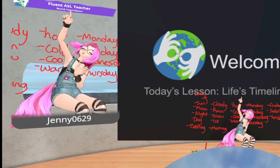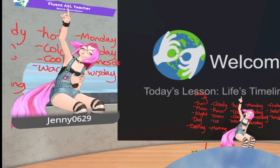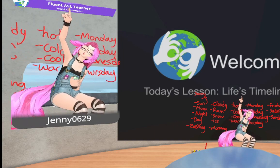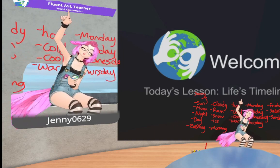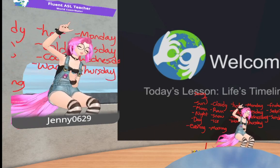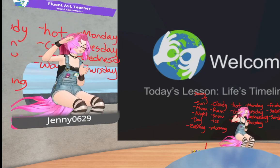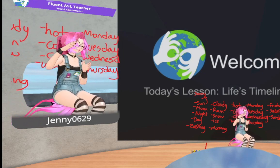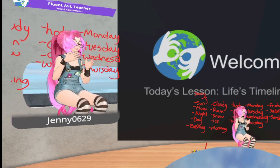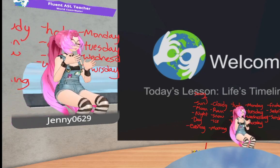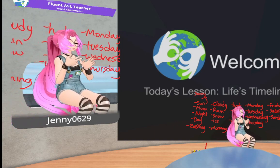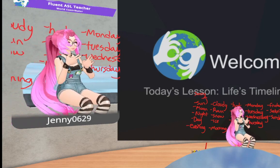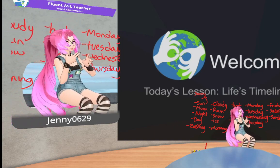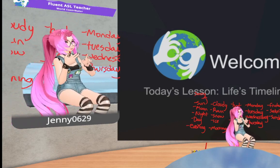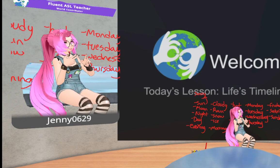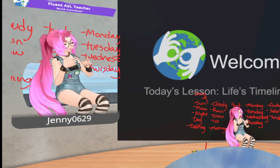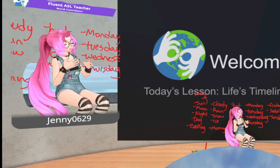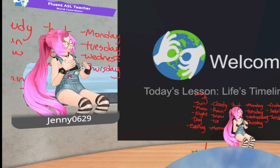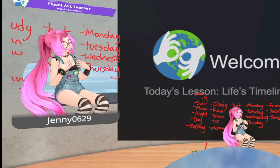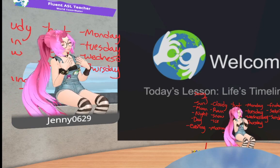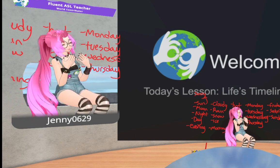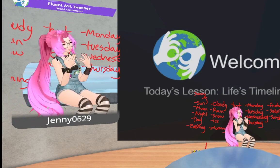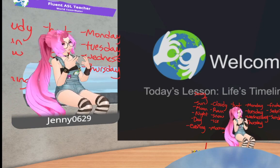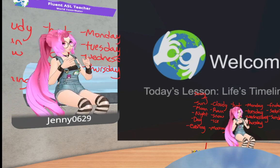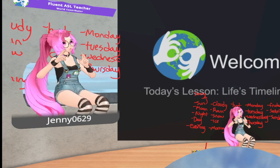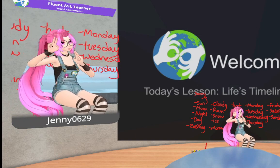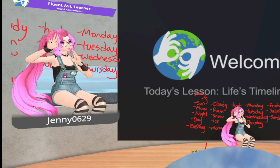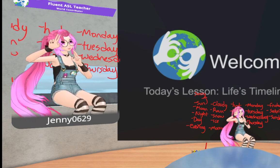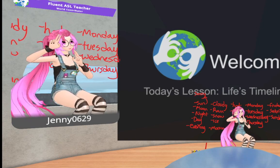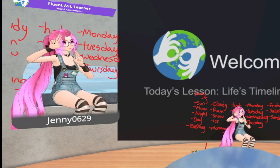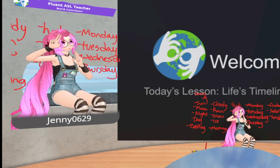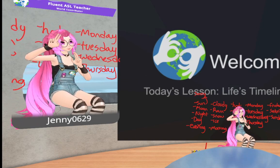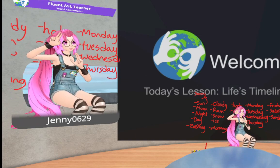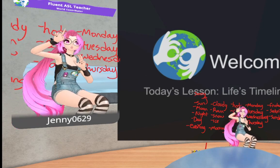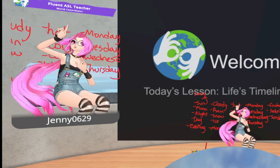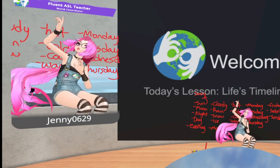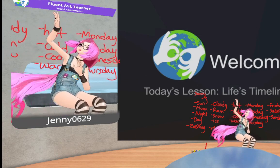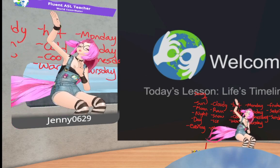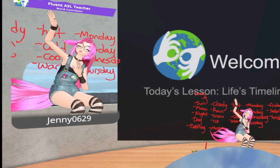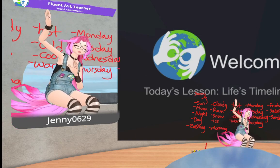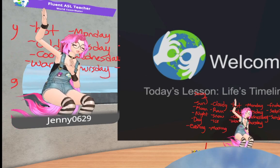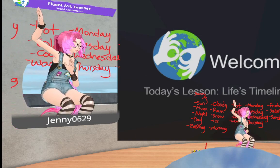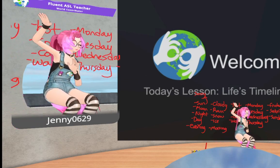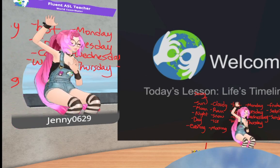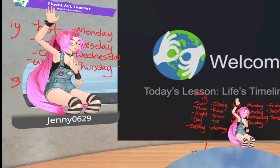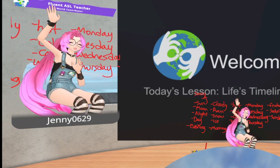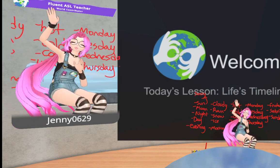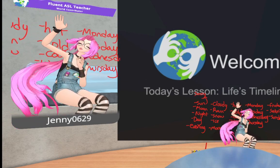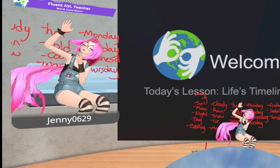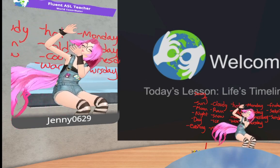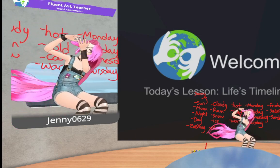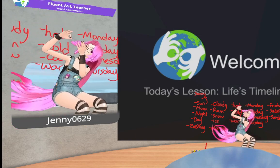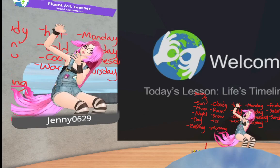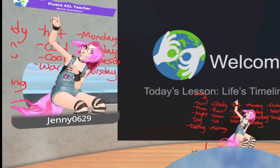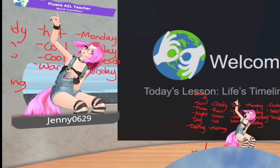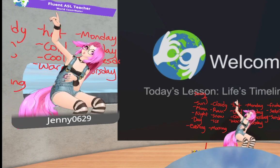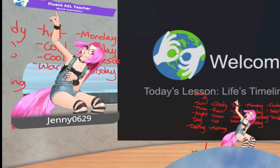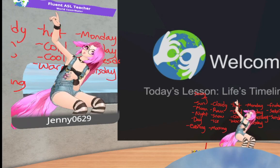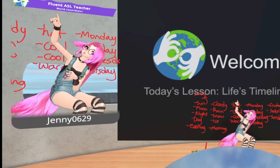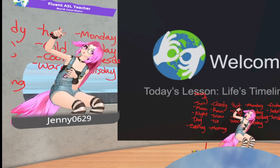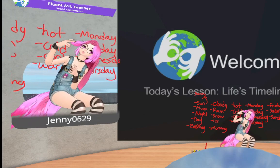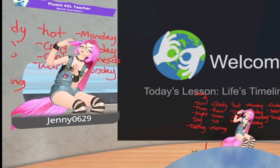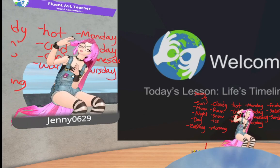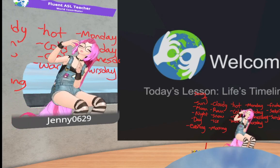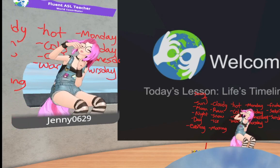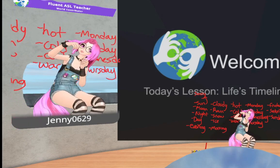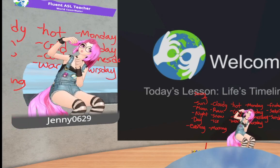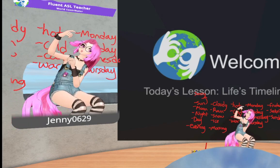clouds there, and if you were like, you'd have to use your eye line and say like, oh, it's like more directional. Like the clouds are right